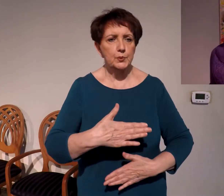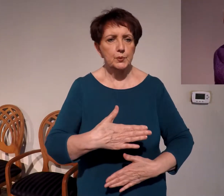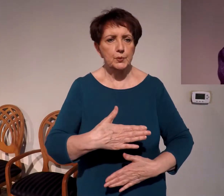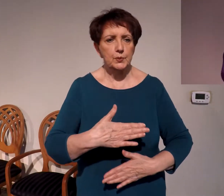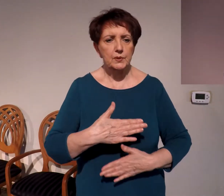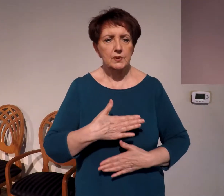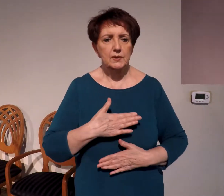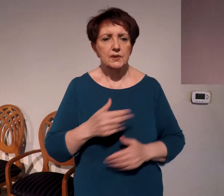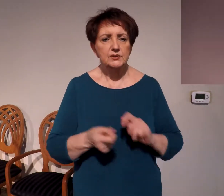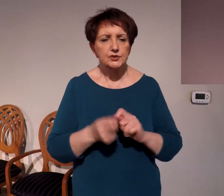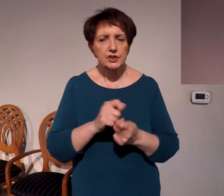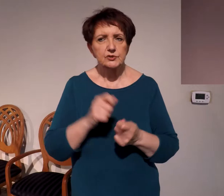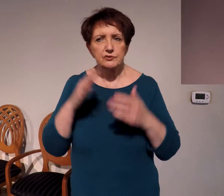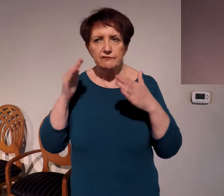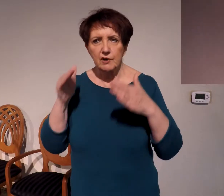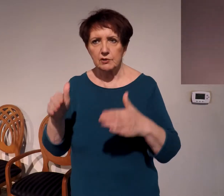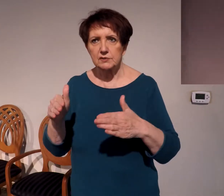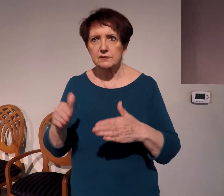your focus.